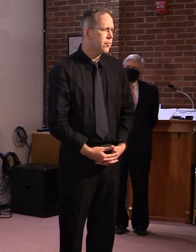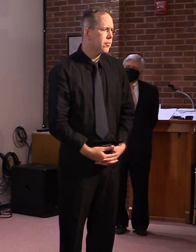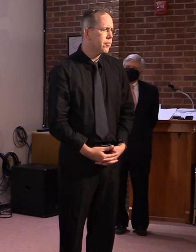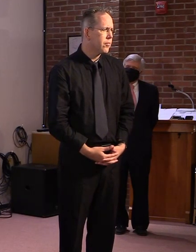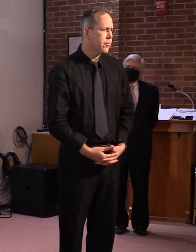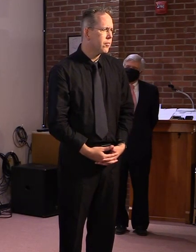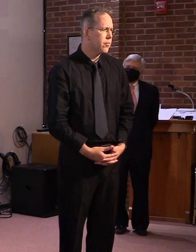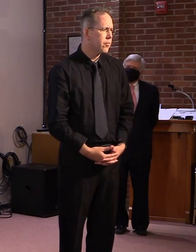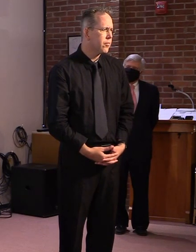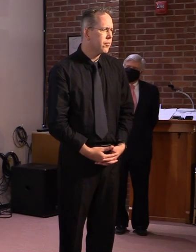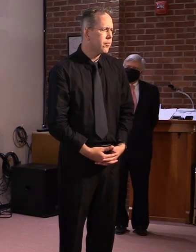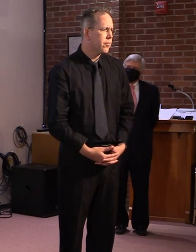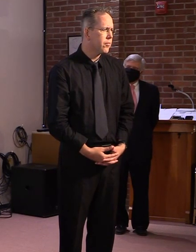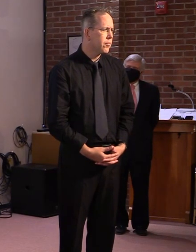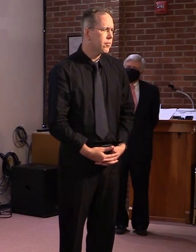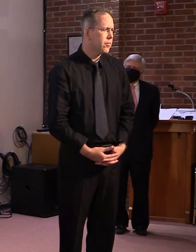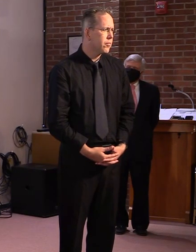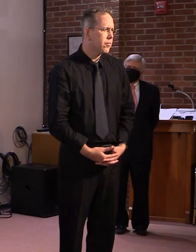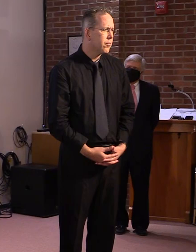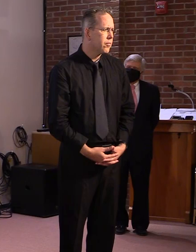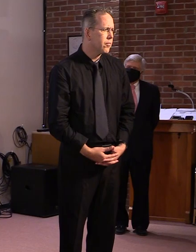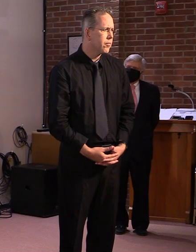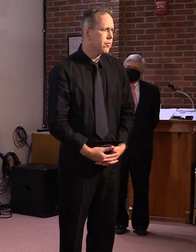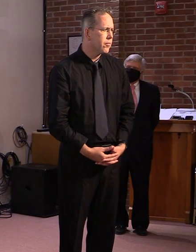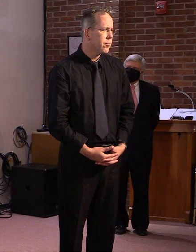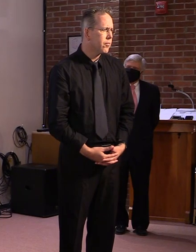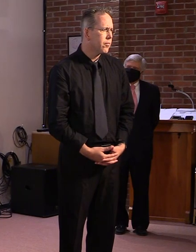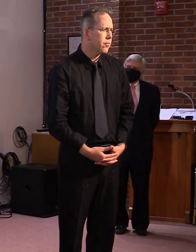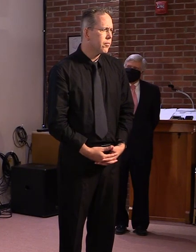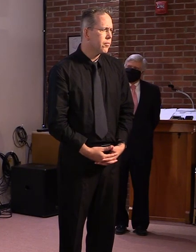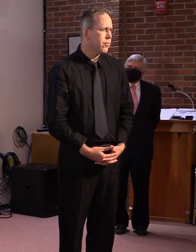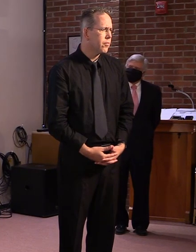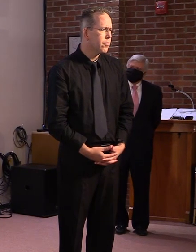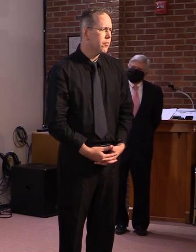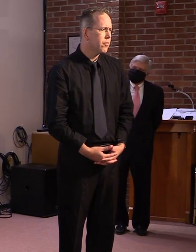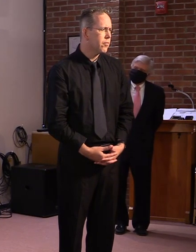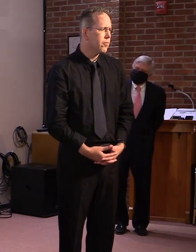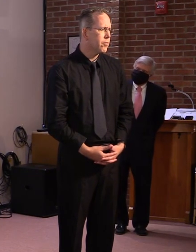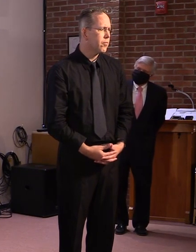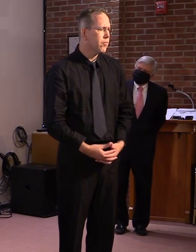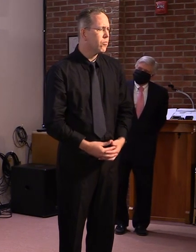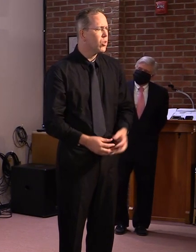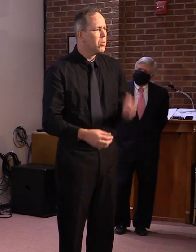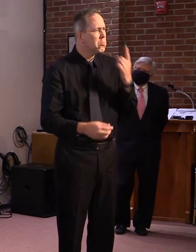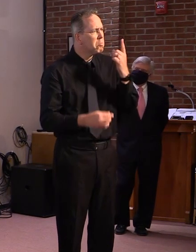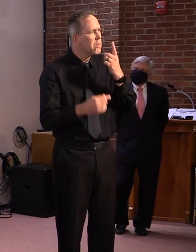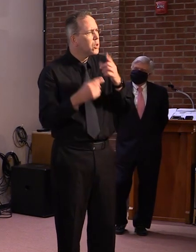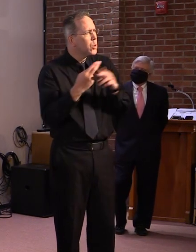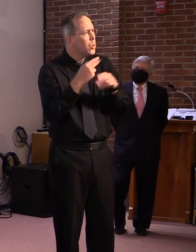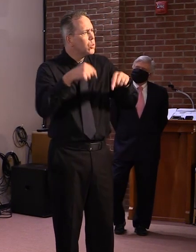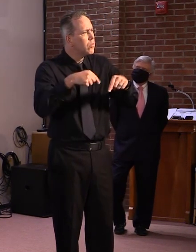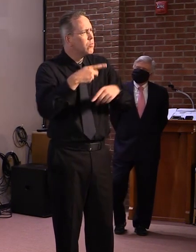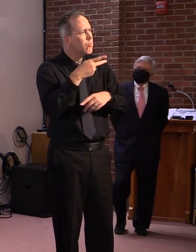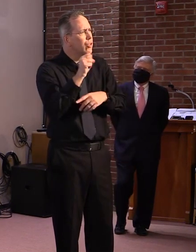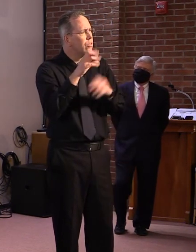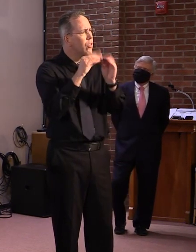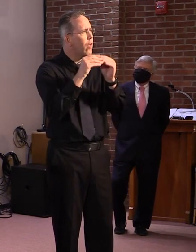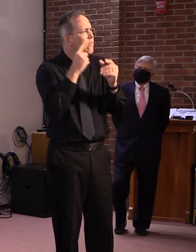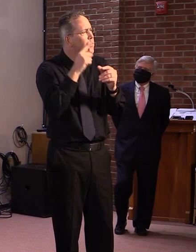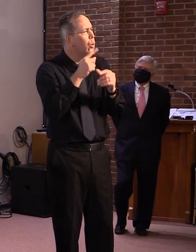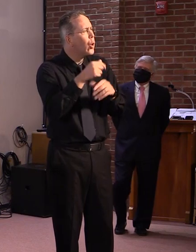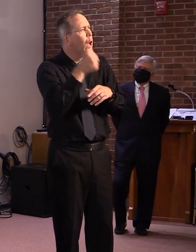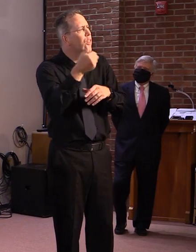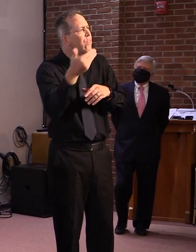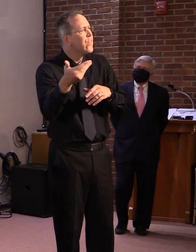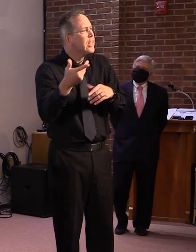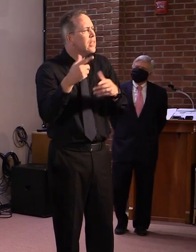stuff, as was once the case once a week, have you considered perhaps reopening a time where the press can ask you about things